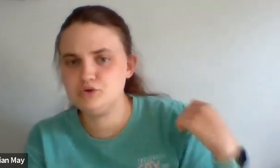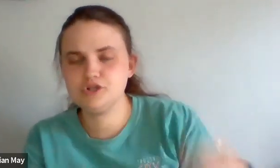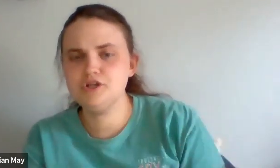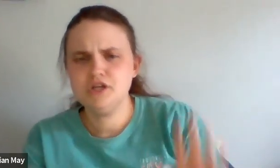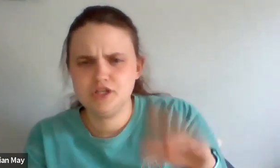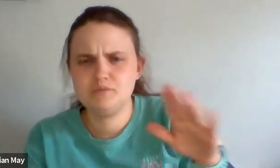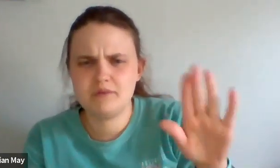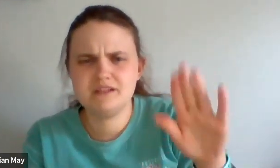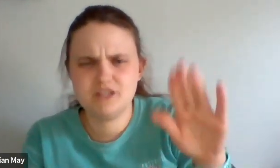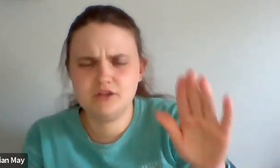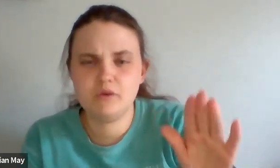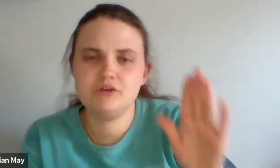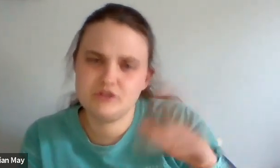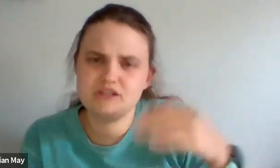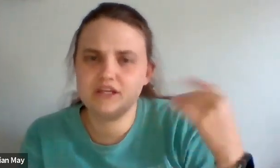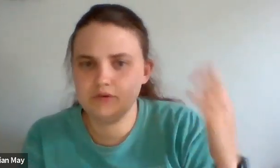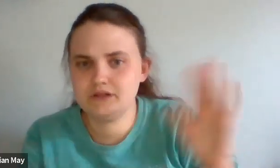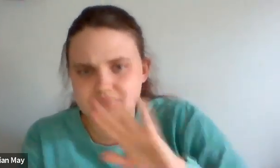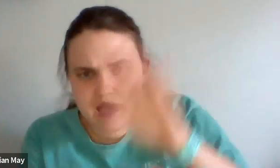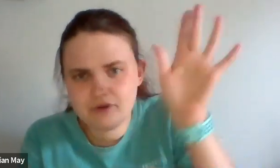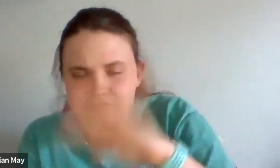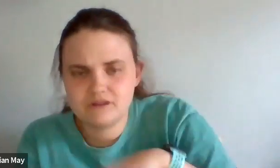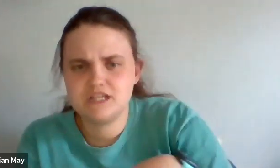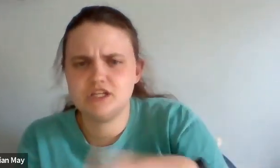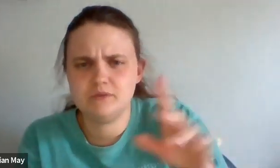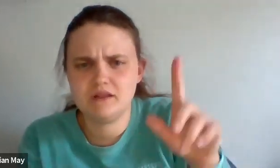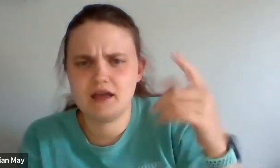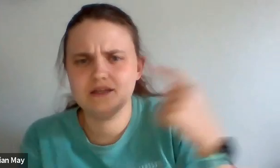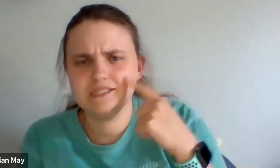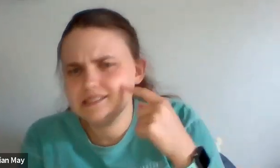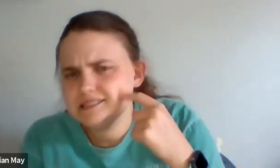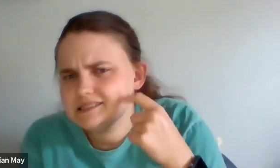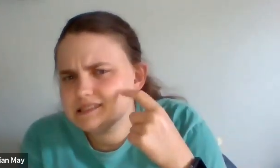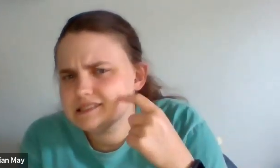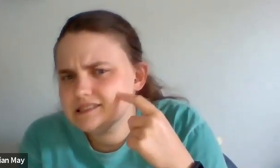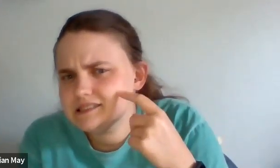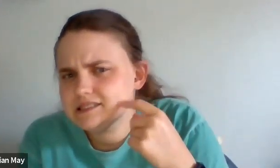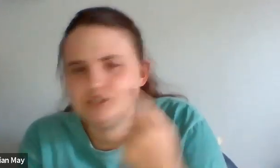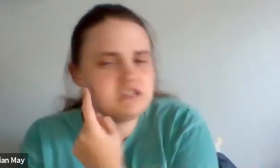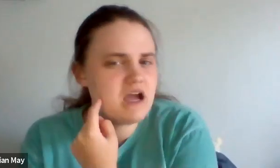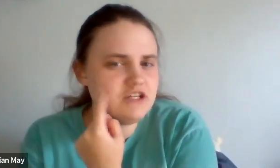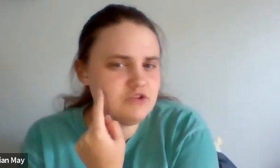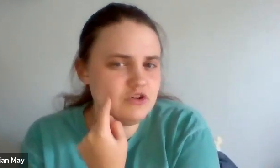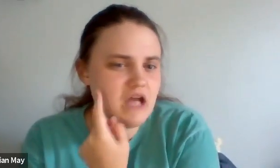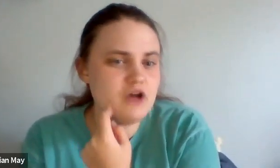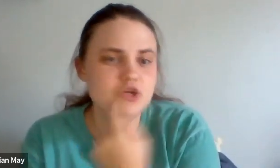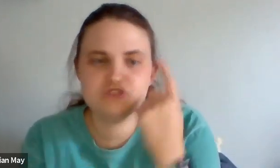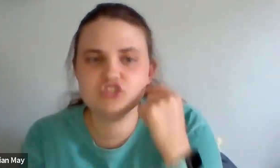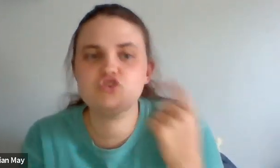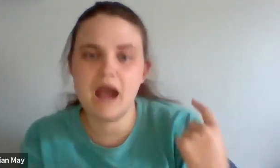shoulder, you probably, what you would do is like you would tap or get their attention. You'd be like, you just kind of do how you describe